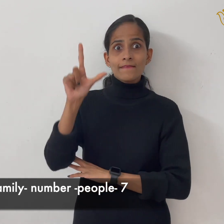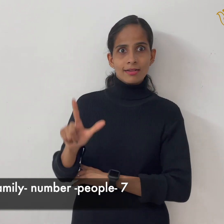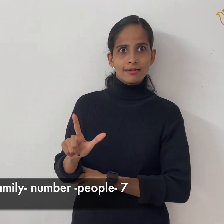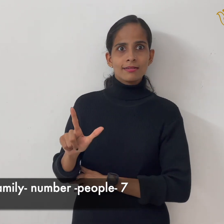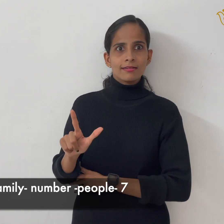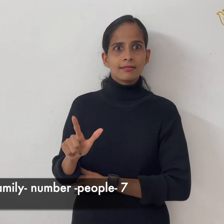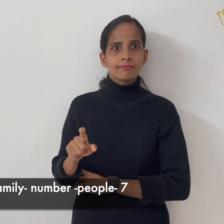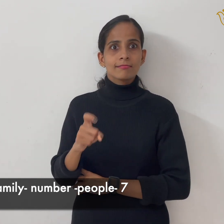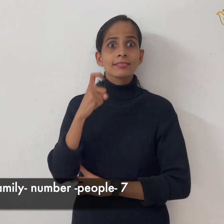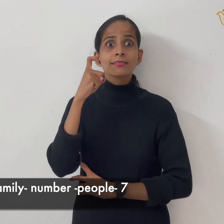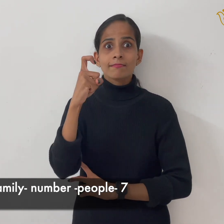7.